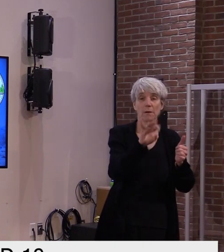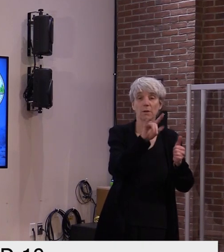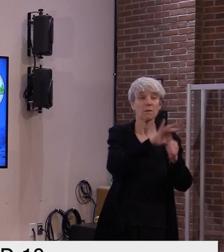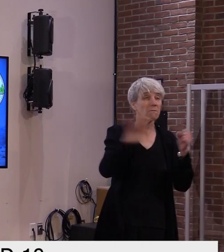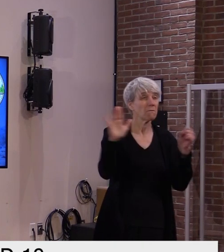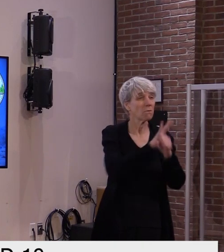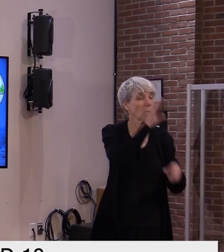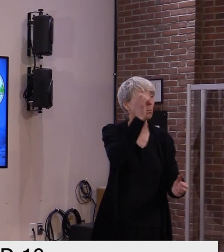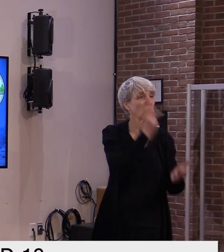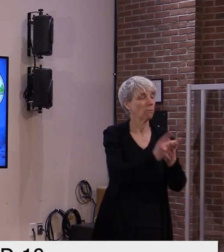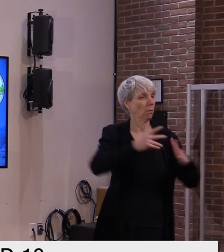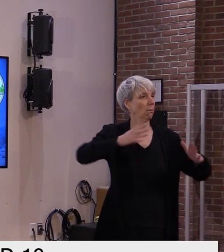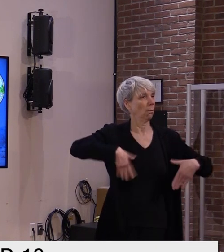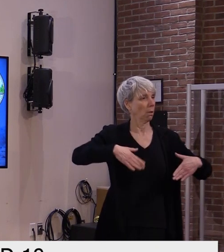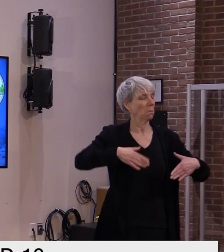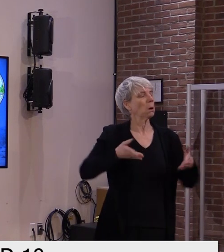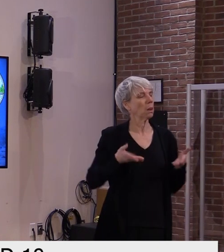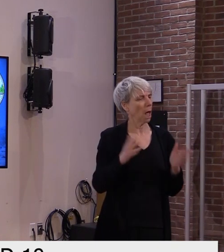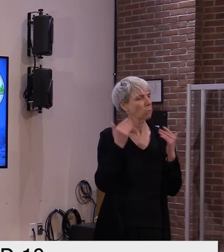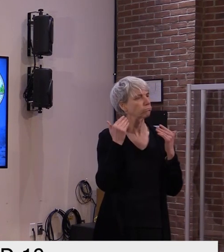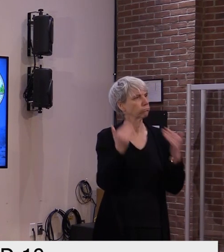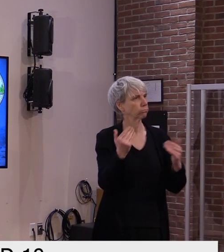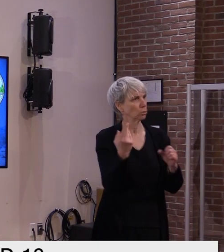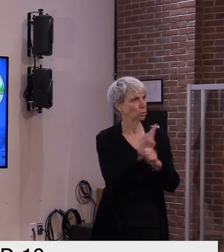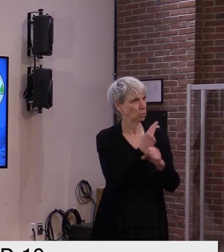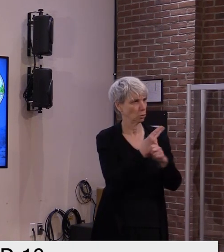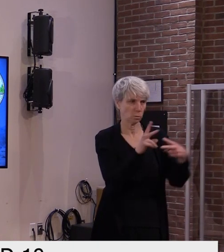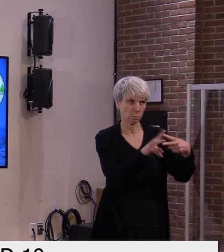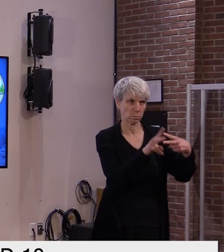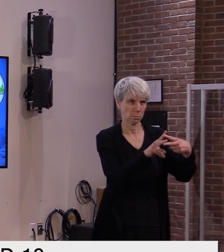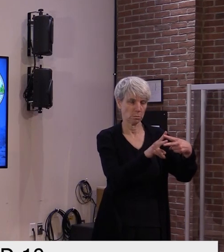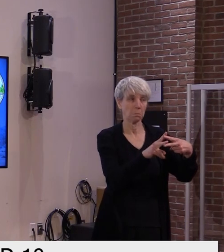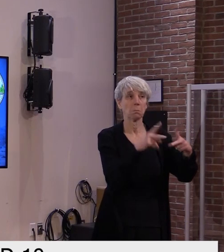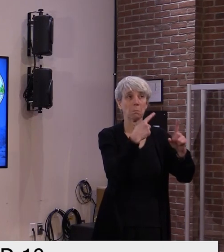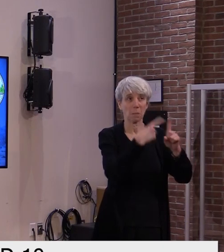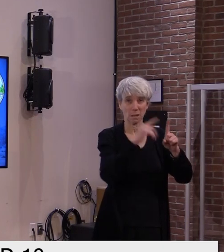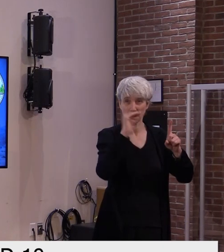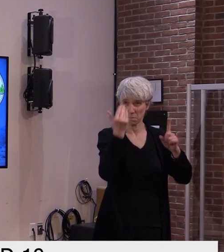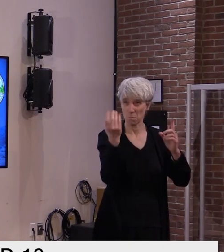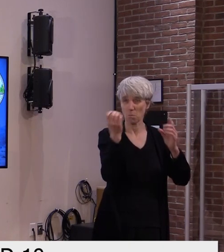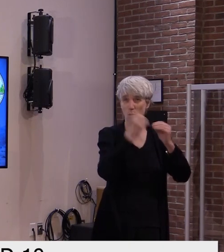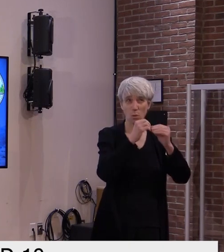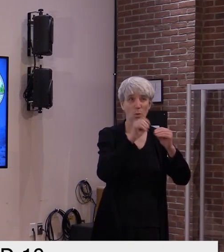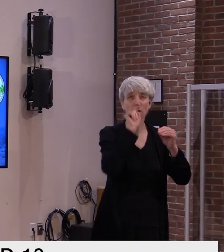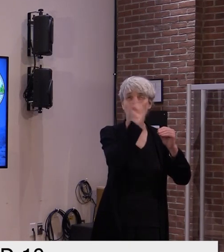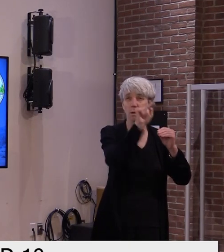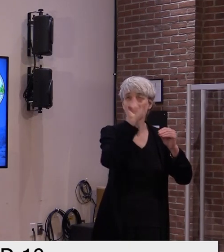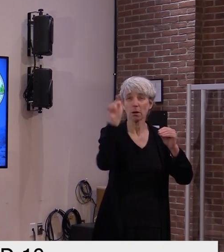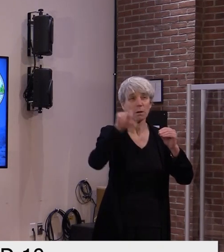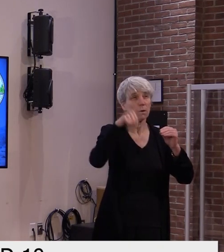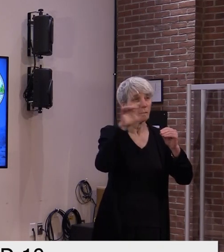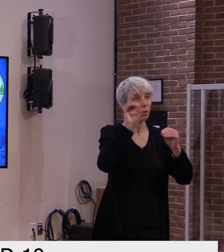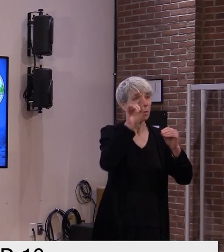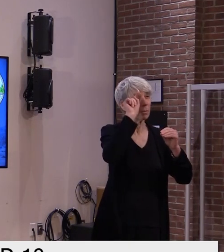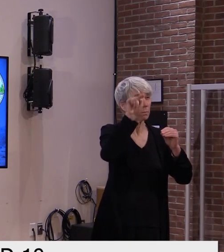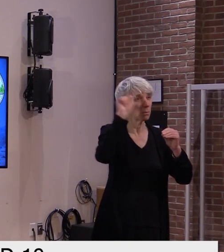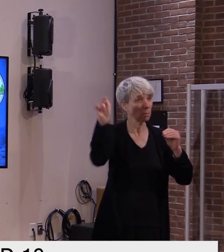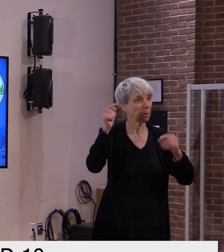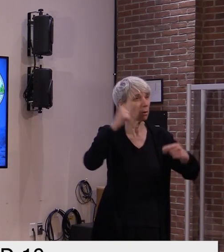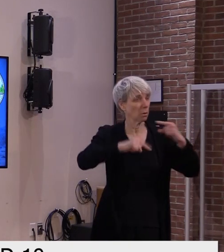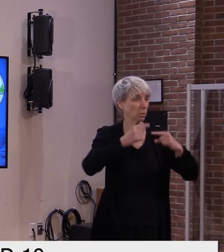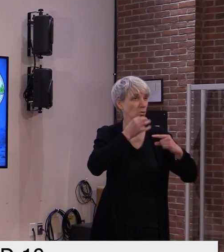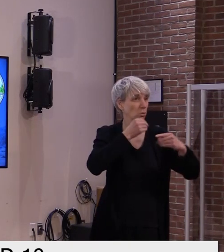Is there a difference between them that affects who should be getting vaccines, a particular